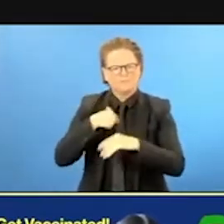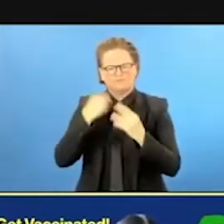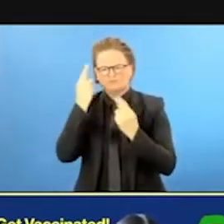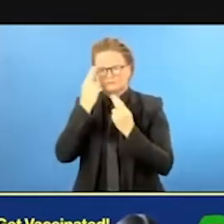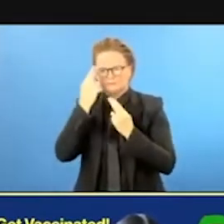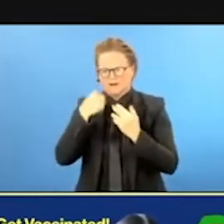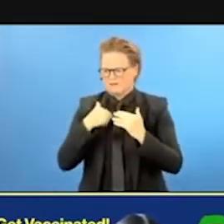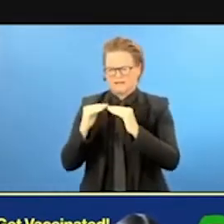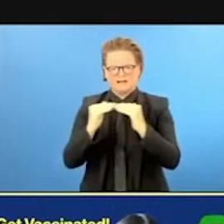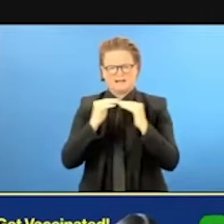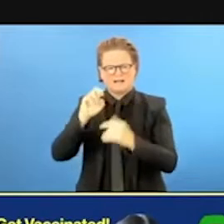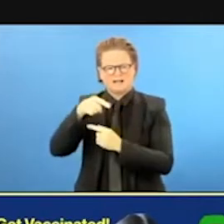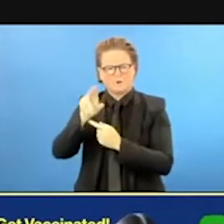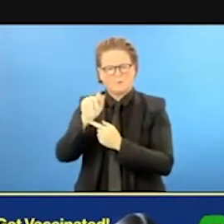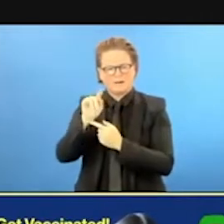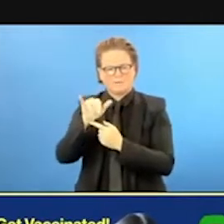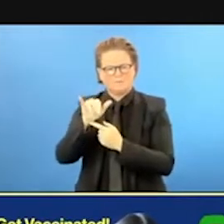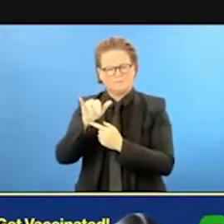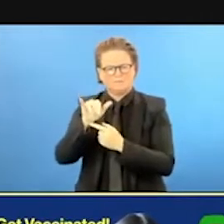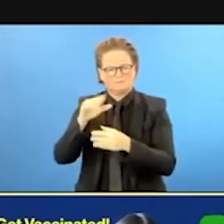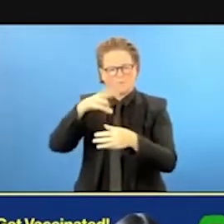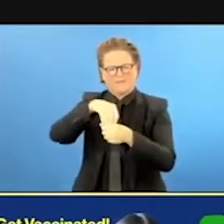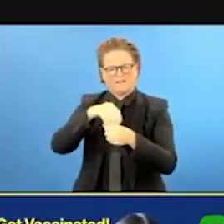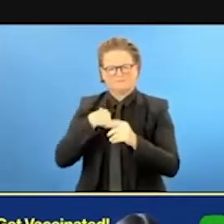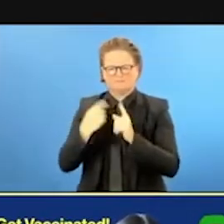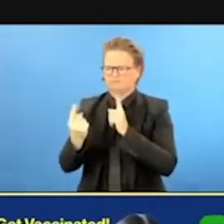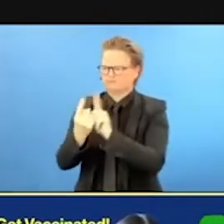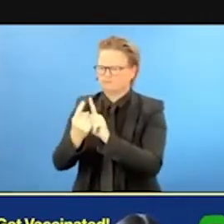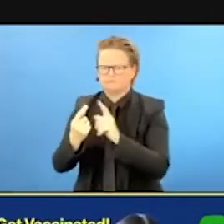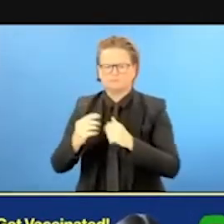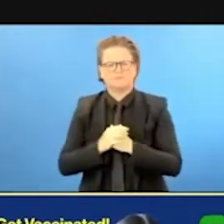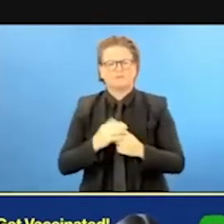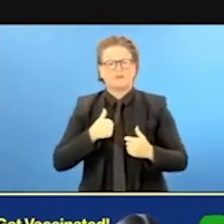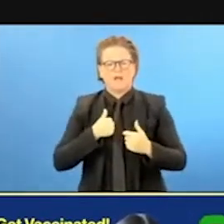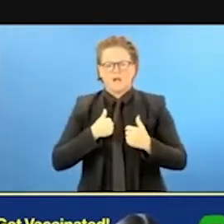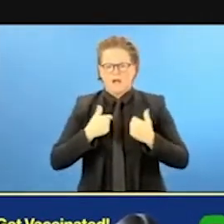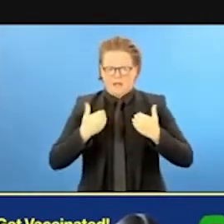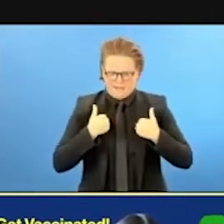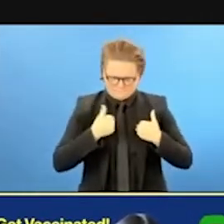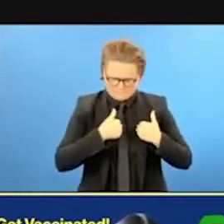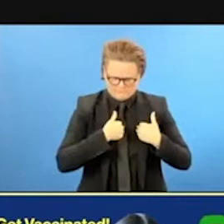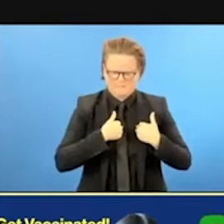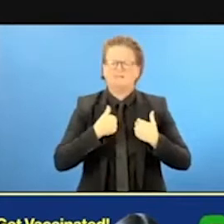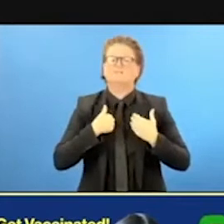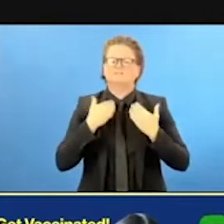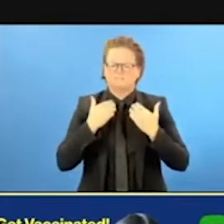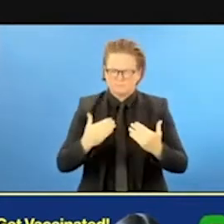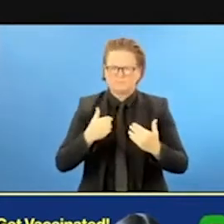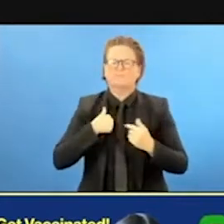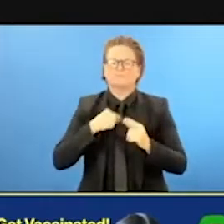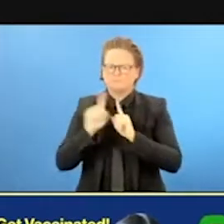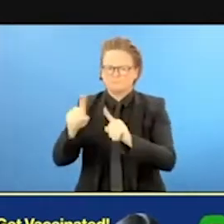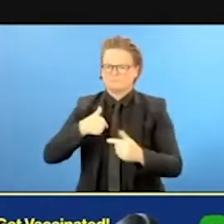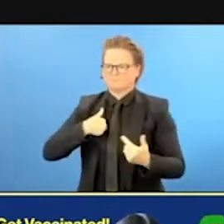Healthcare providers vaccinating their own patients can make a reasonable attempt to verify qualifying conditions via the